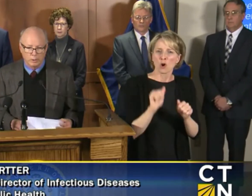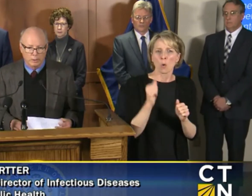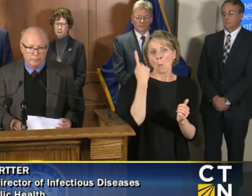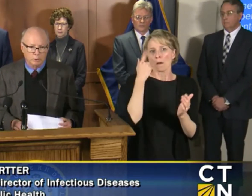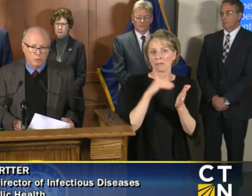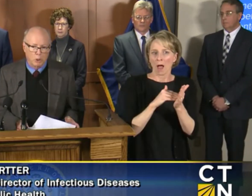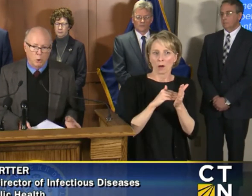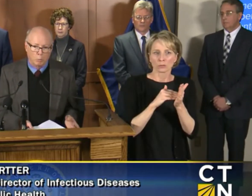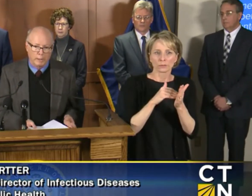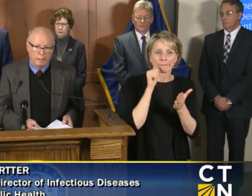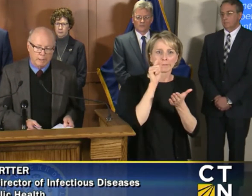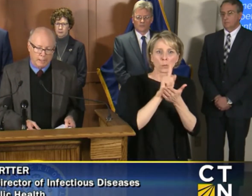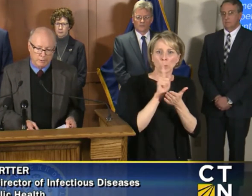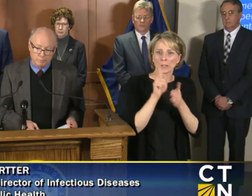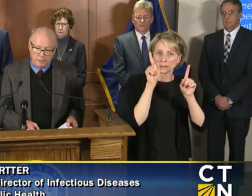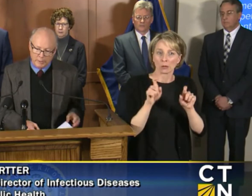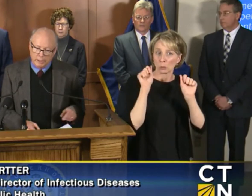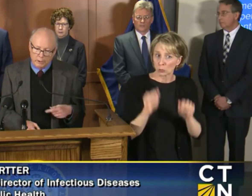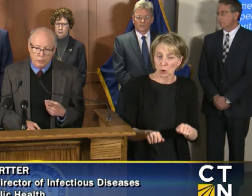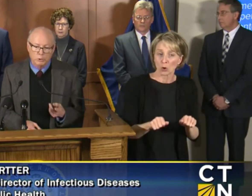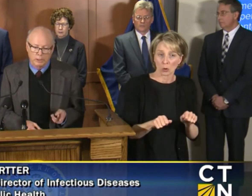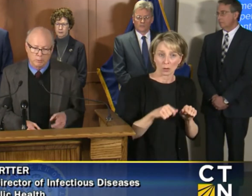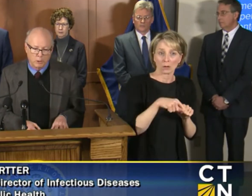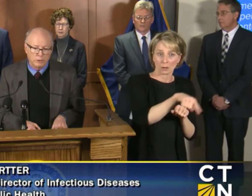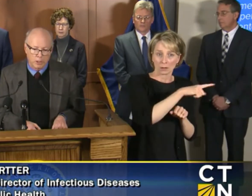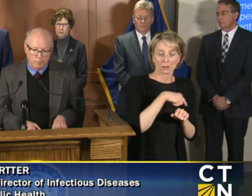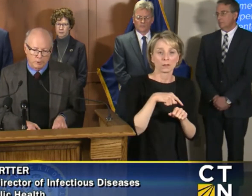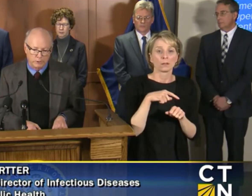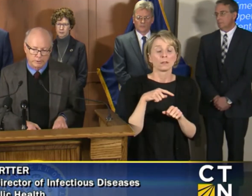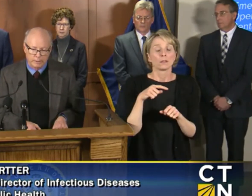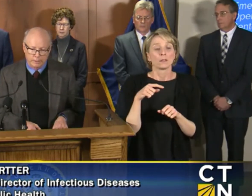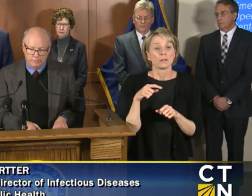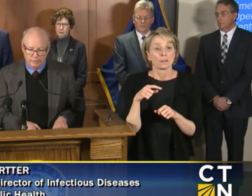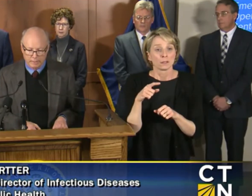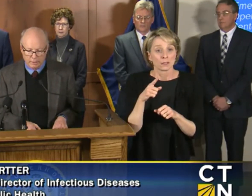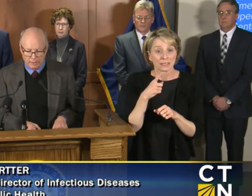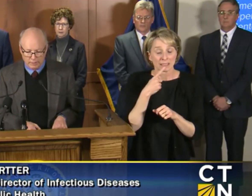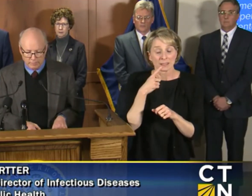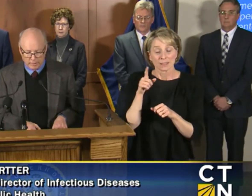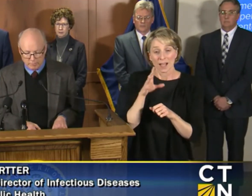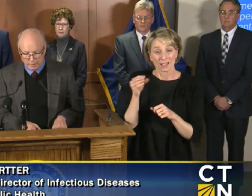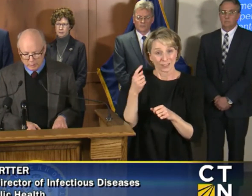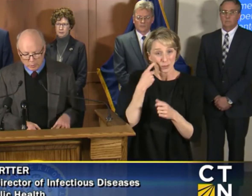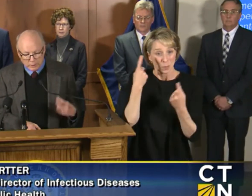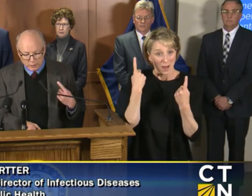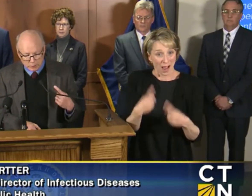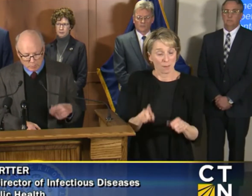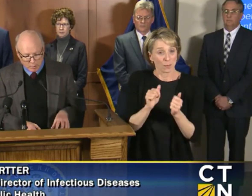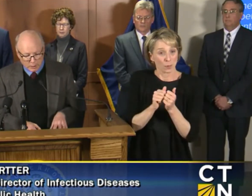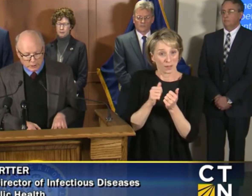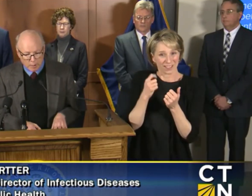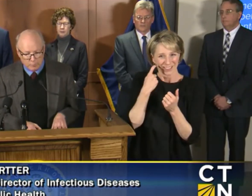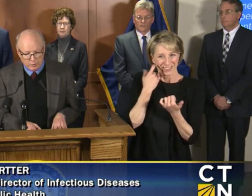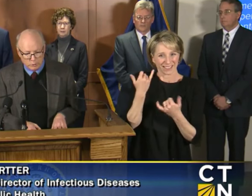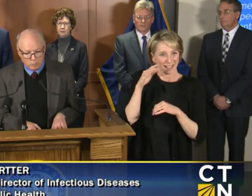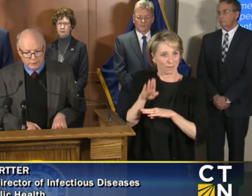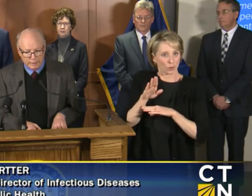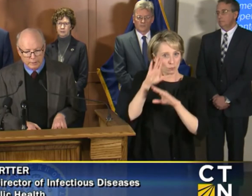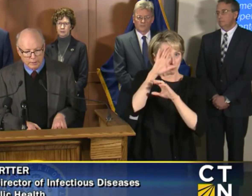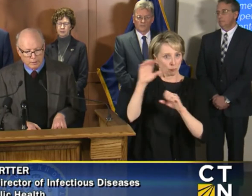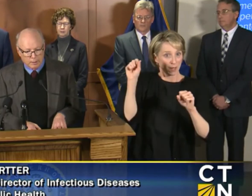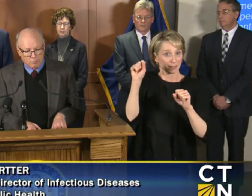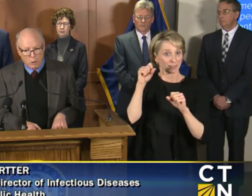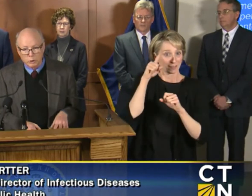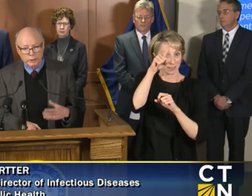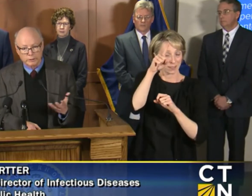So that's what our hope. The big news on the press conference, the president's press conference, was